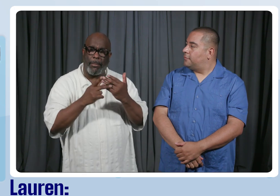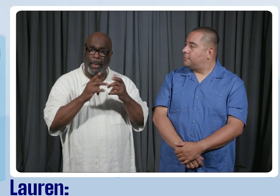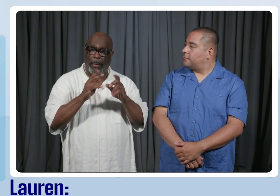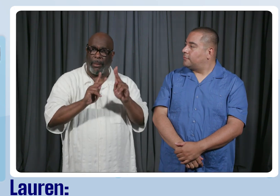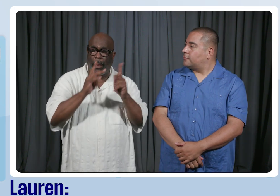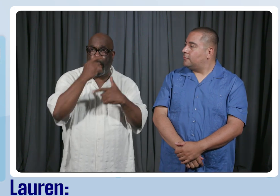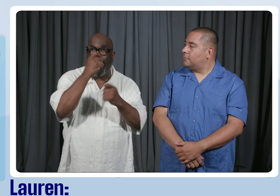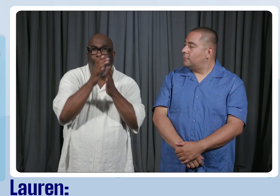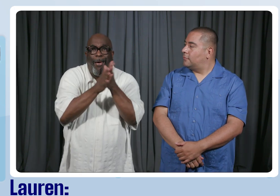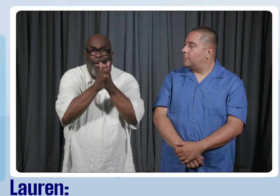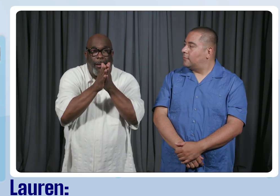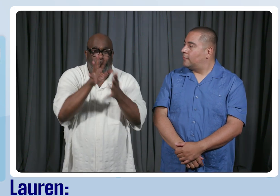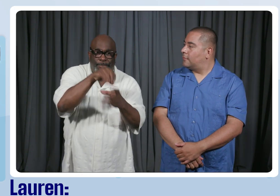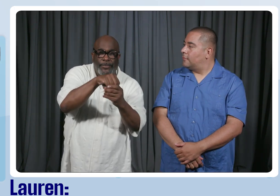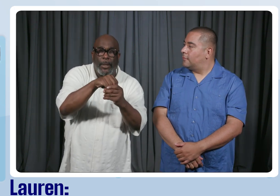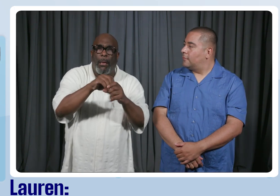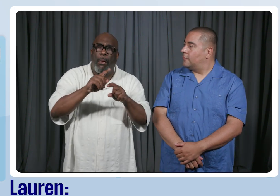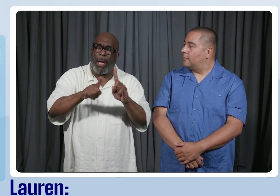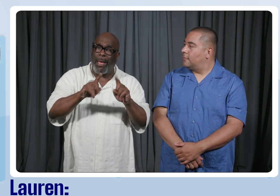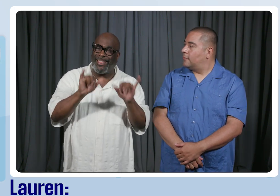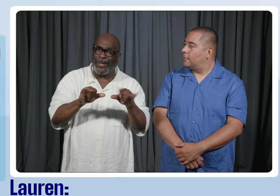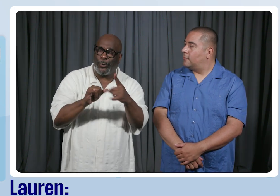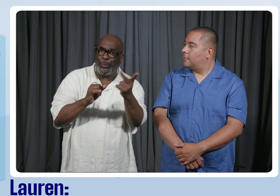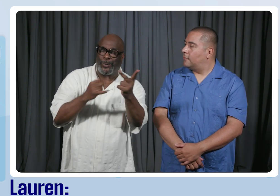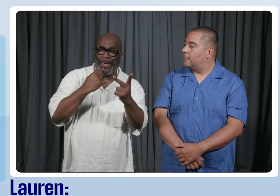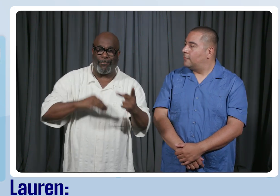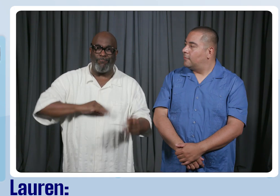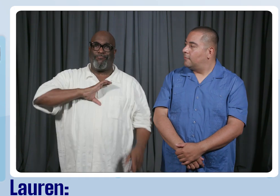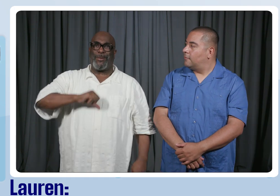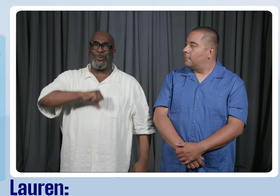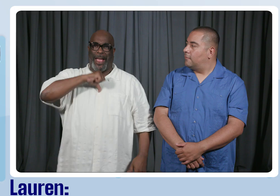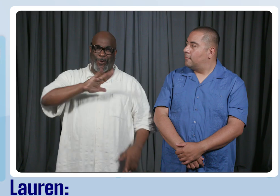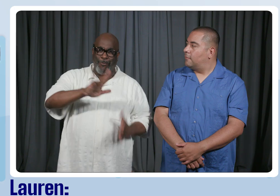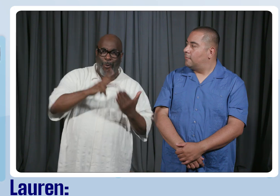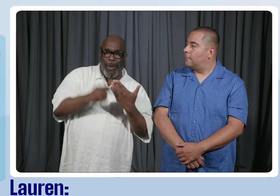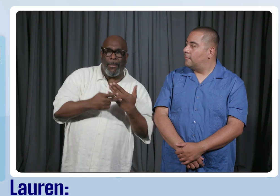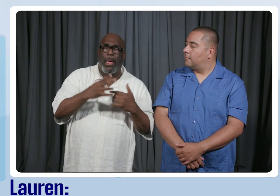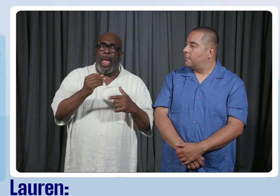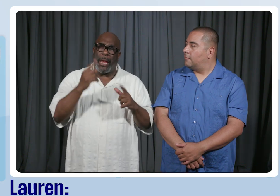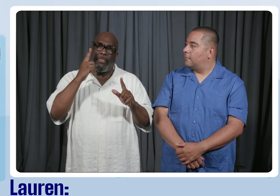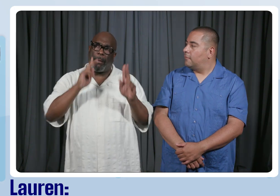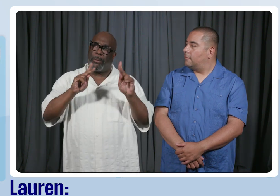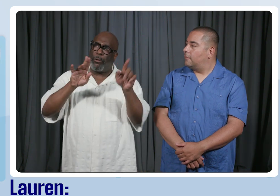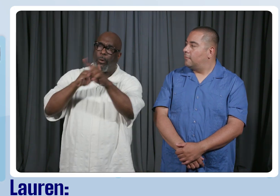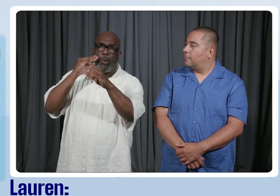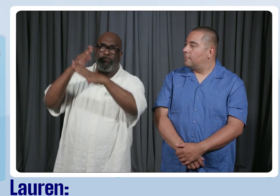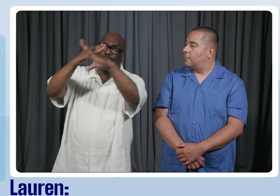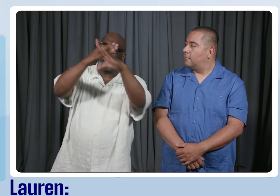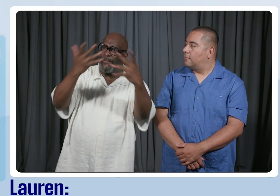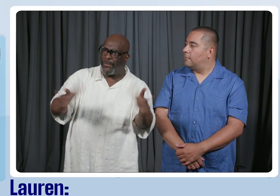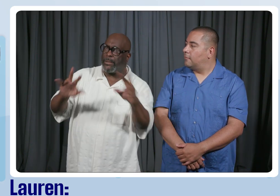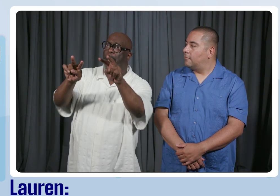there is, like you've both said, a lot of pride in the program. And then I think in people's homes, the finished product,